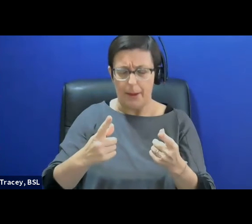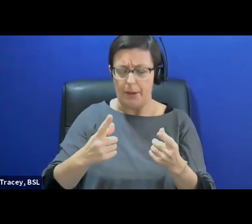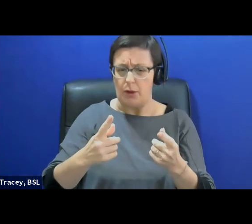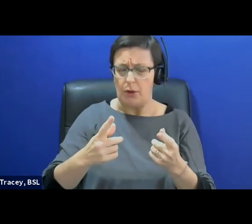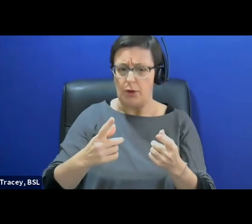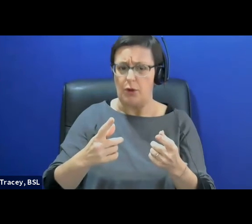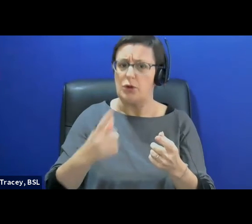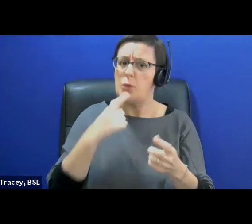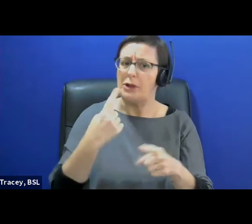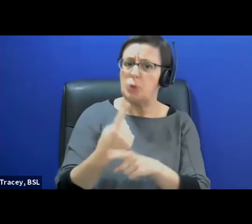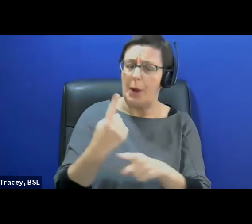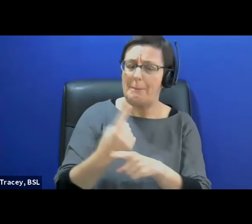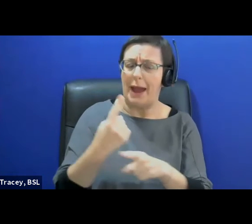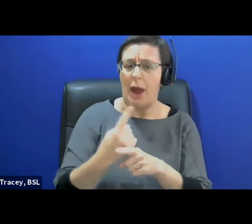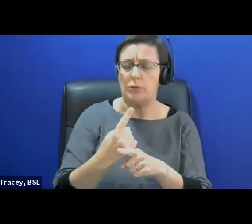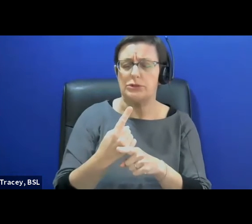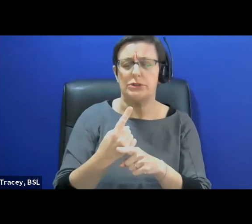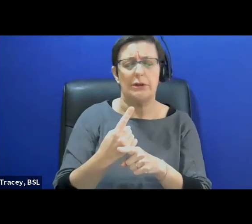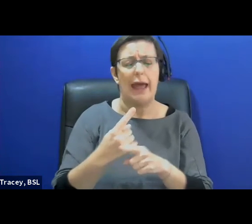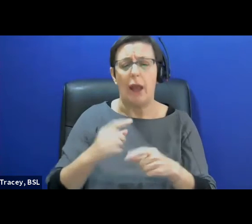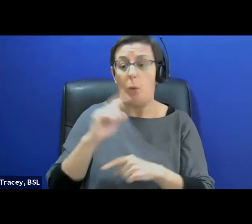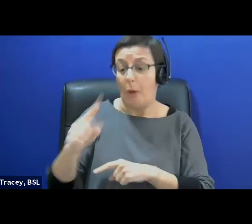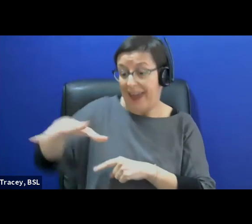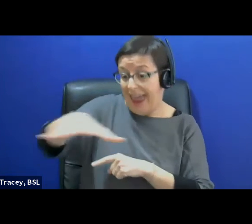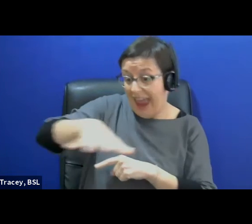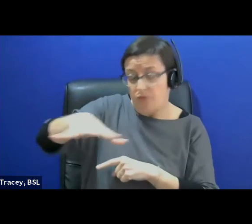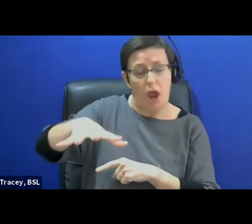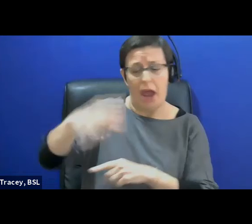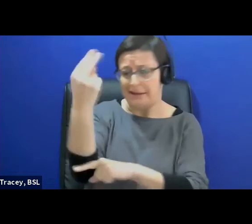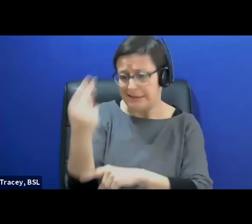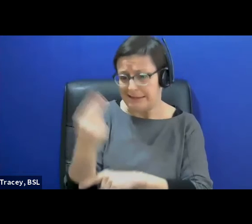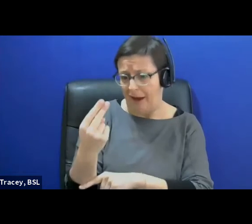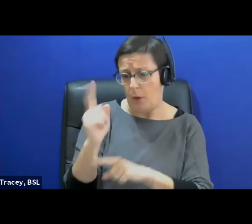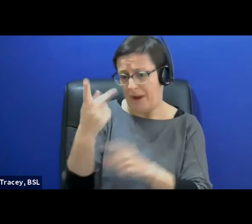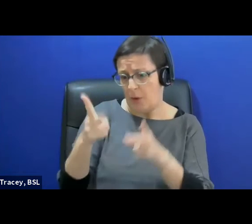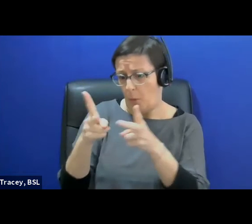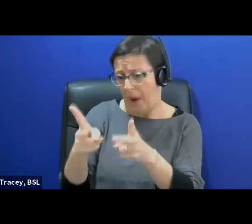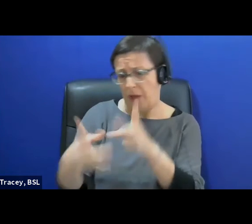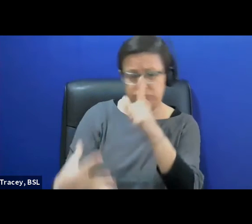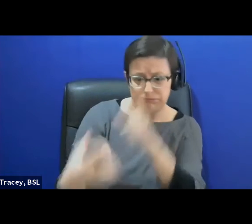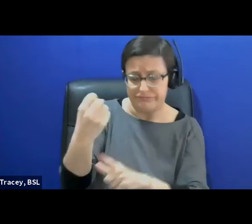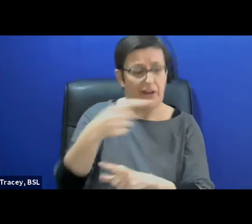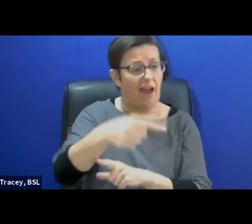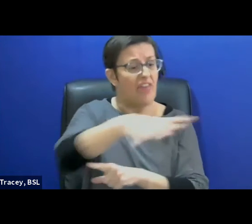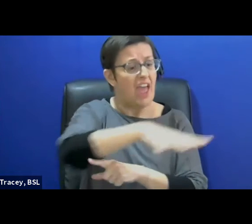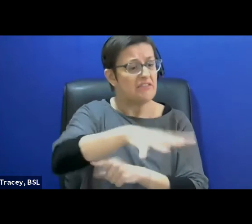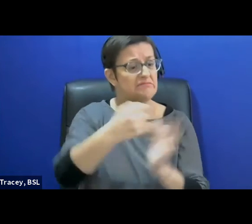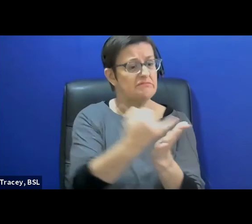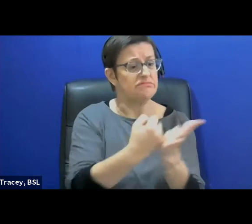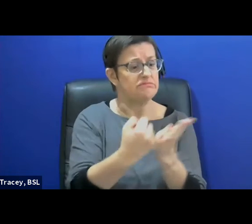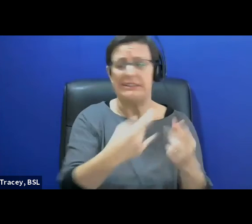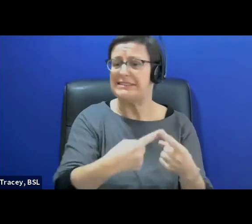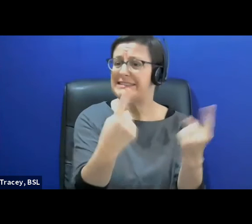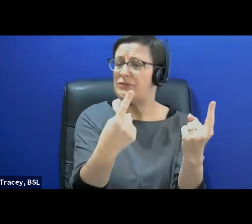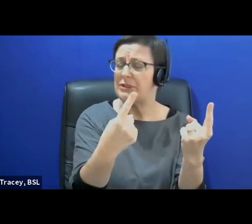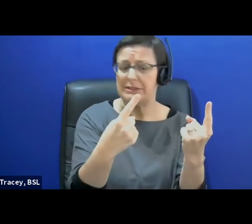fragmented infrastructure and the challenges of different parts of the city and design being implemented in different ways in different areas. So I think that all really